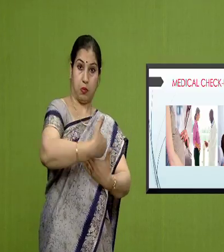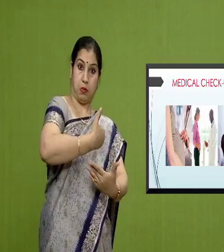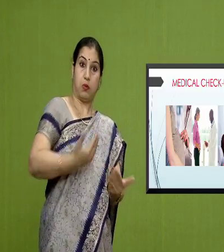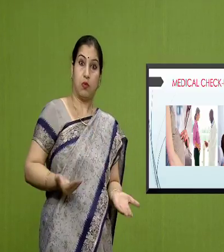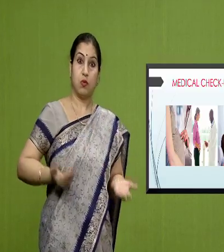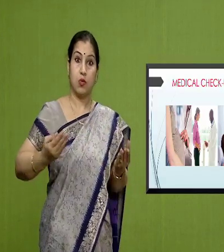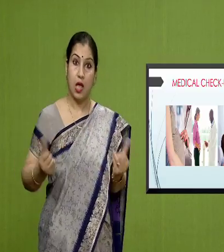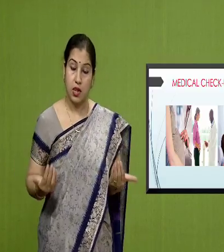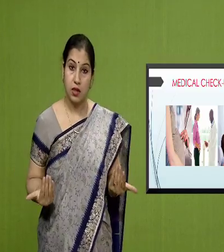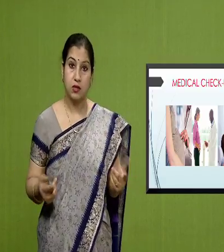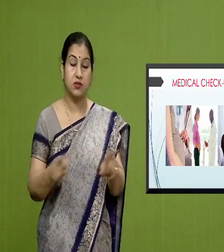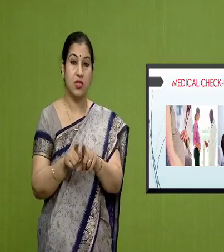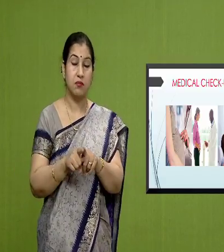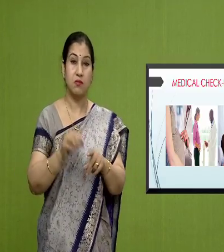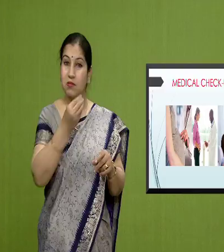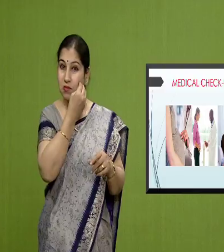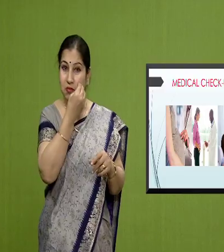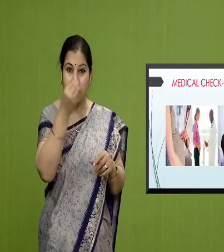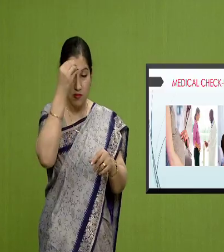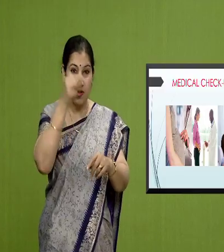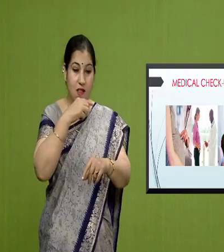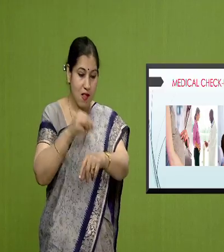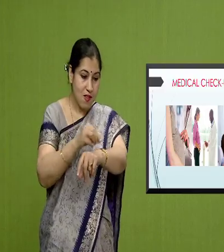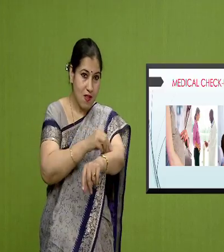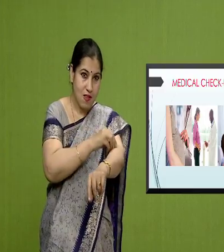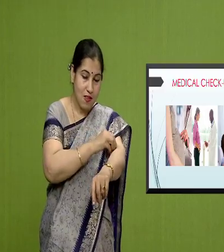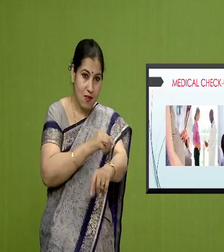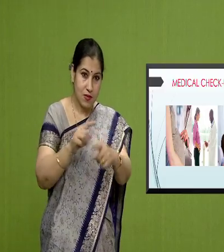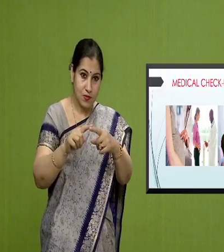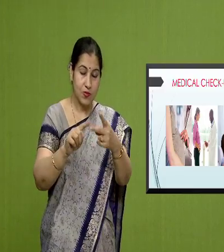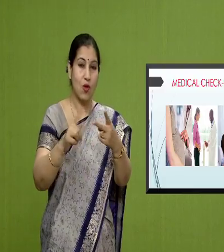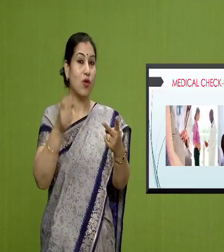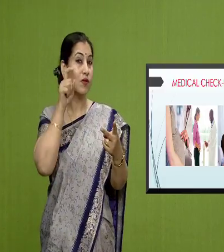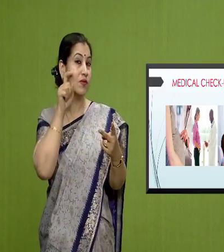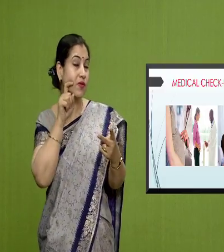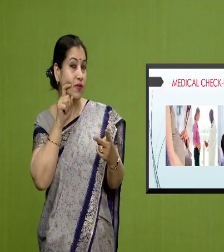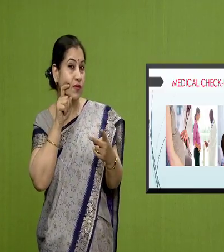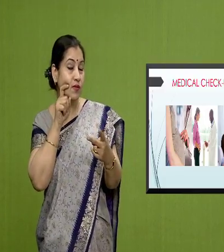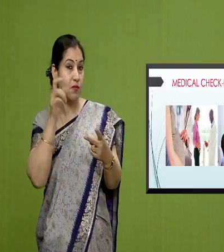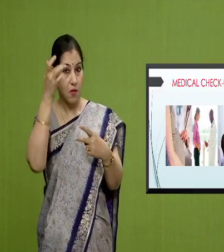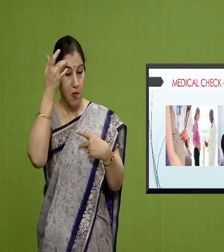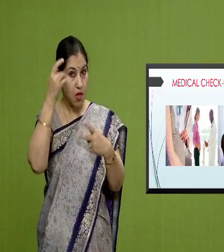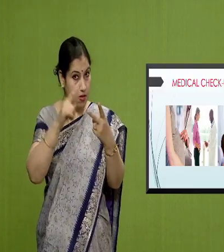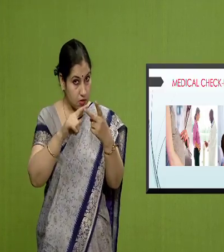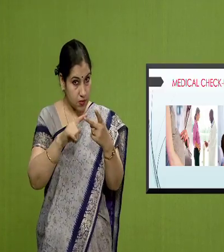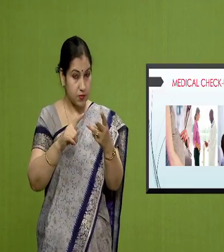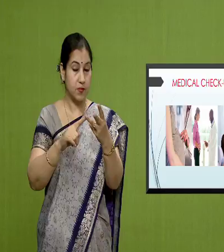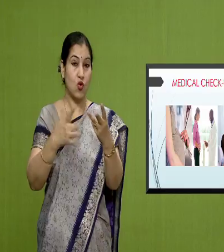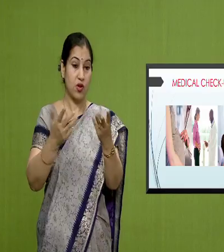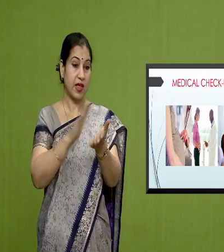such as German measles, sexually transmitted infections,